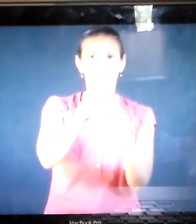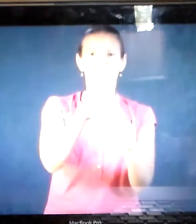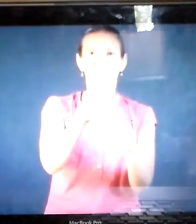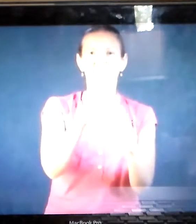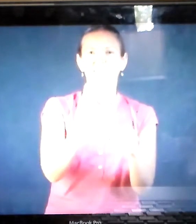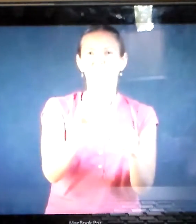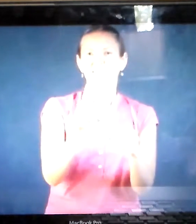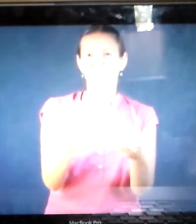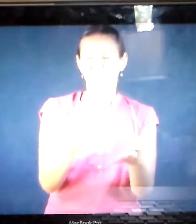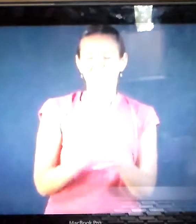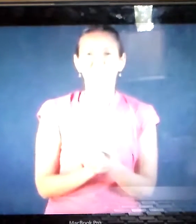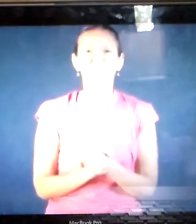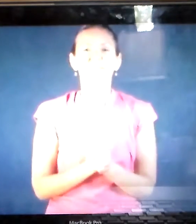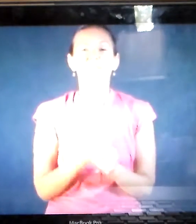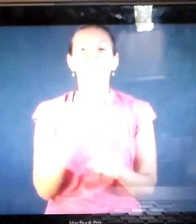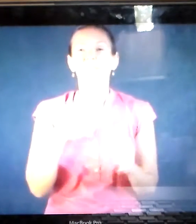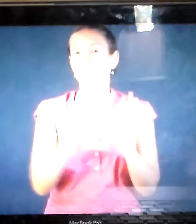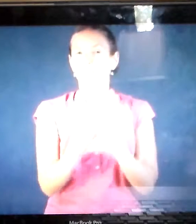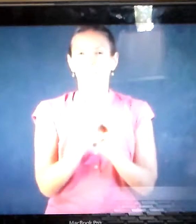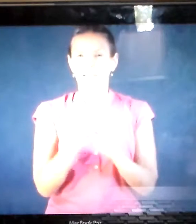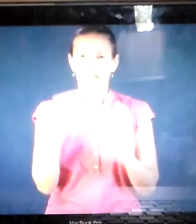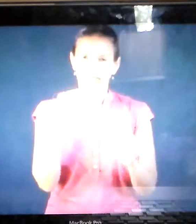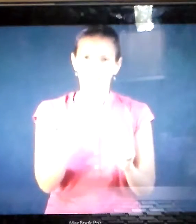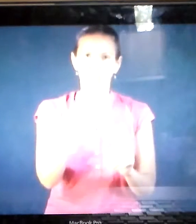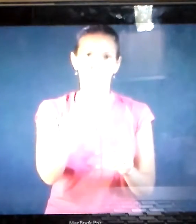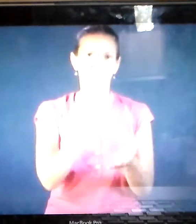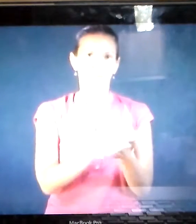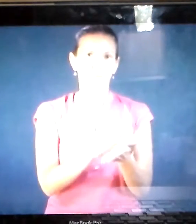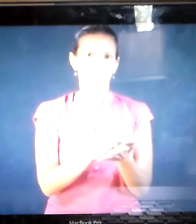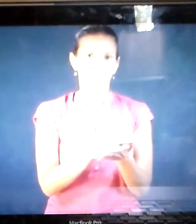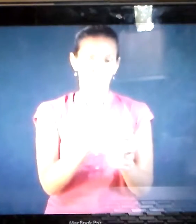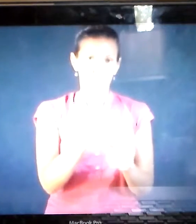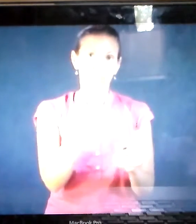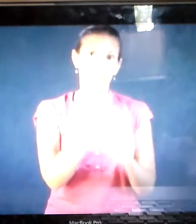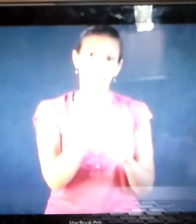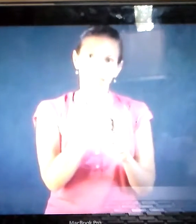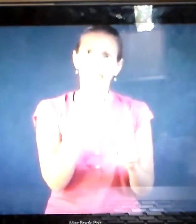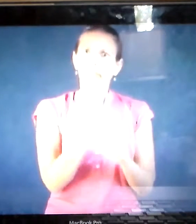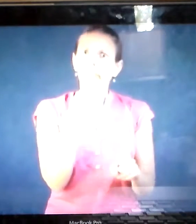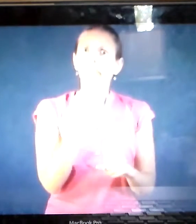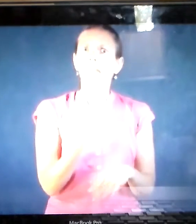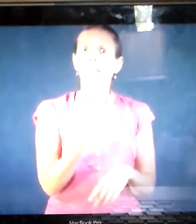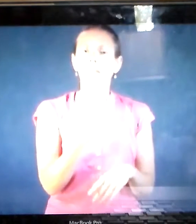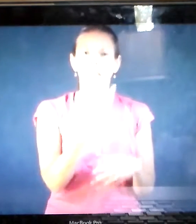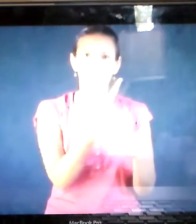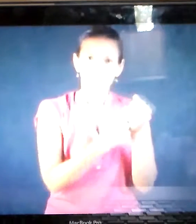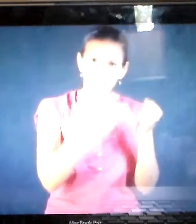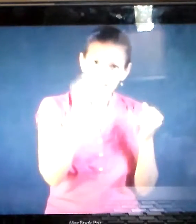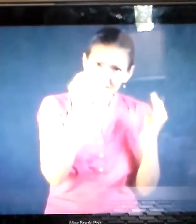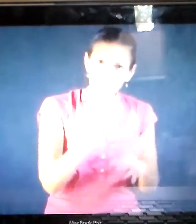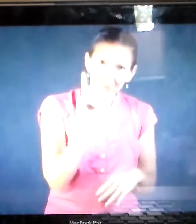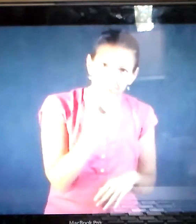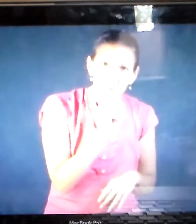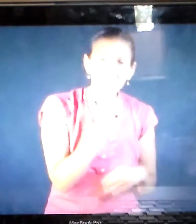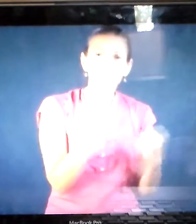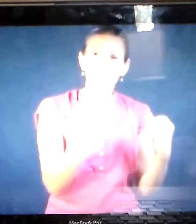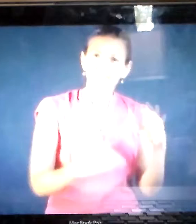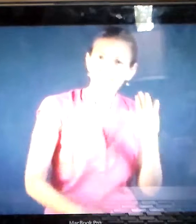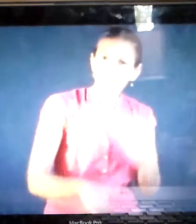how to use the language, how to use all these different languages. And my point was I was going to go to school